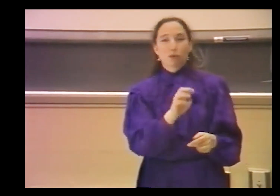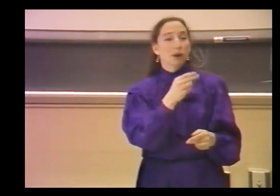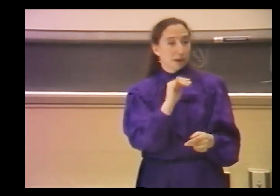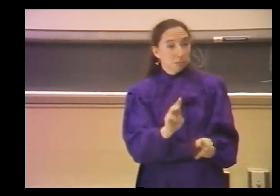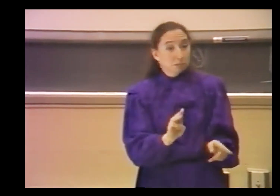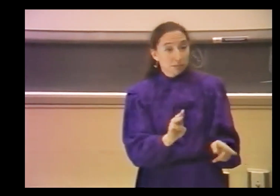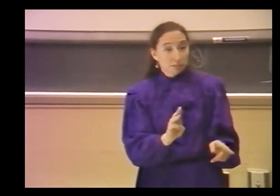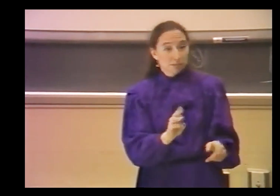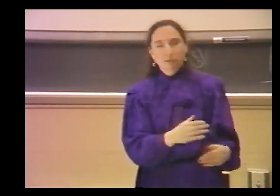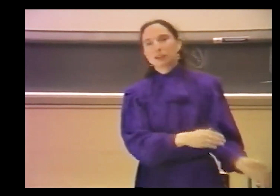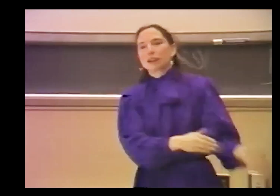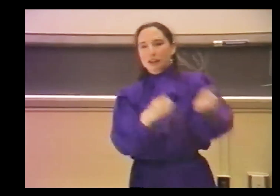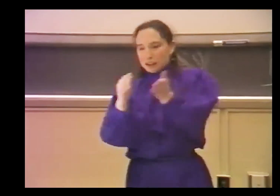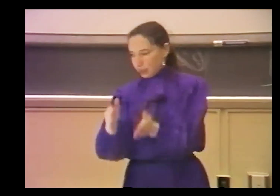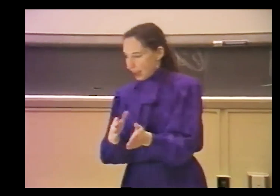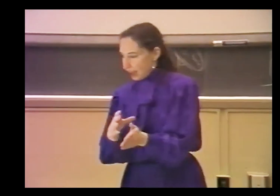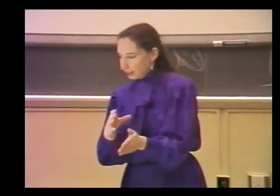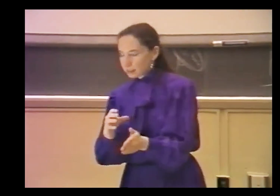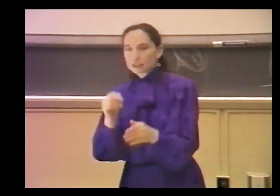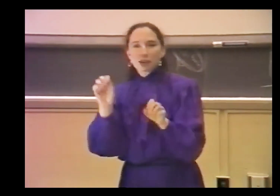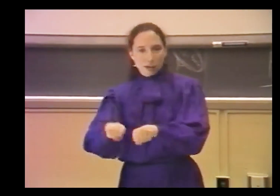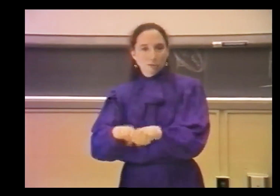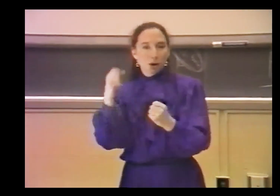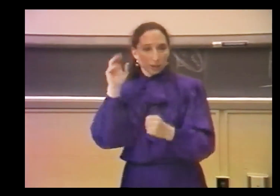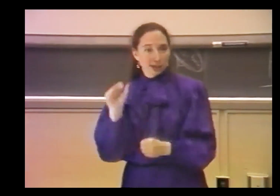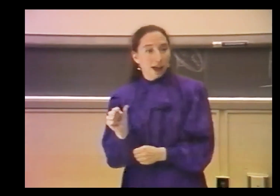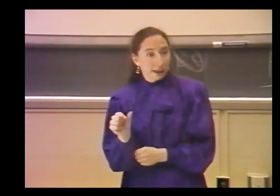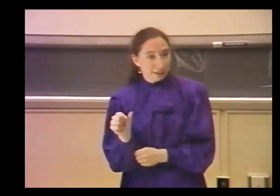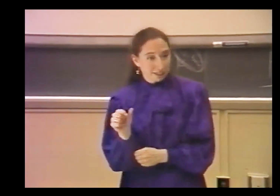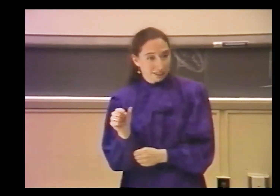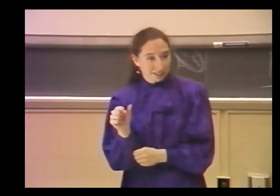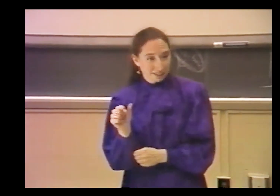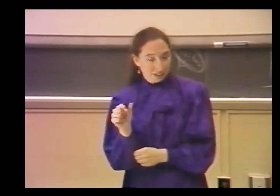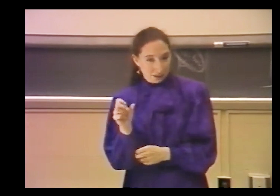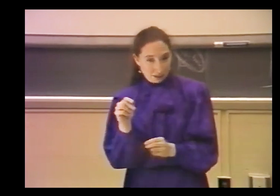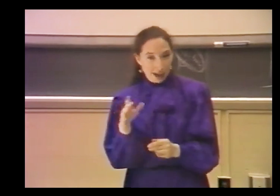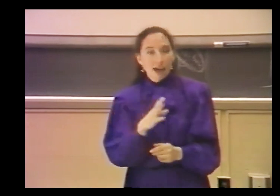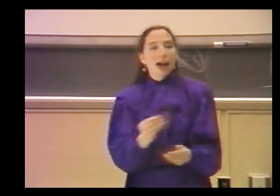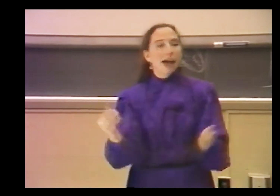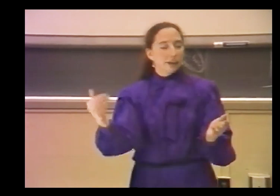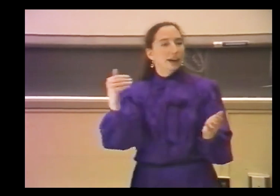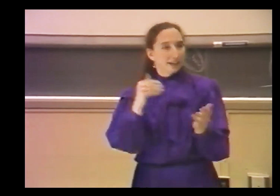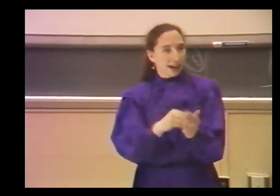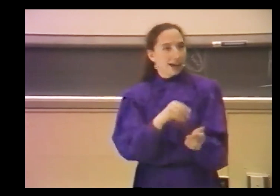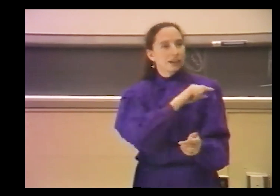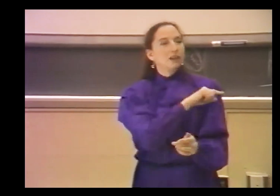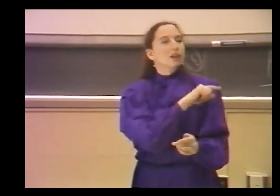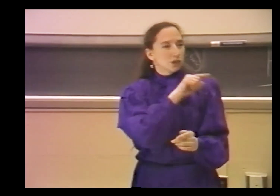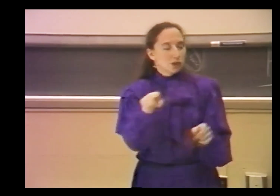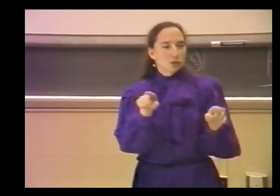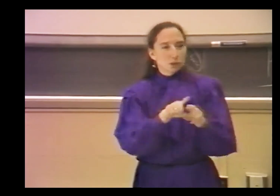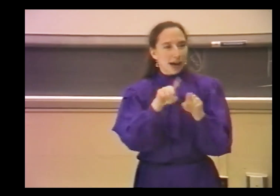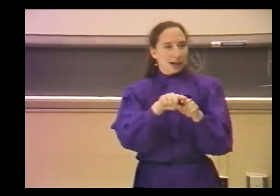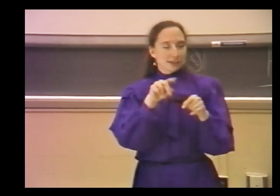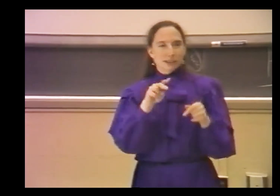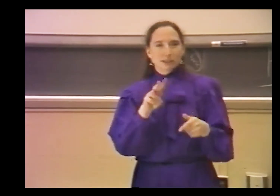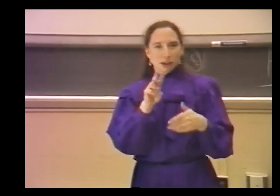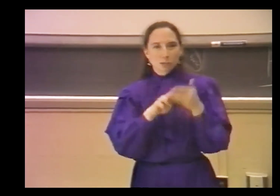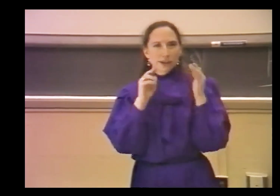threw him and broke his leg. Okay, and again, you as a